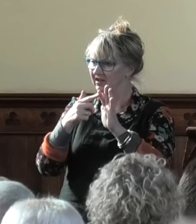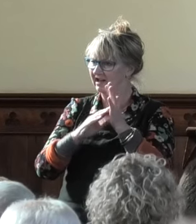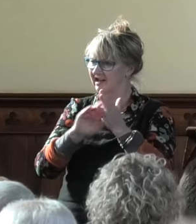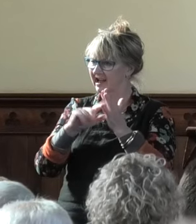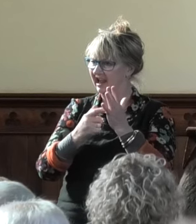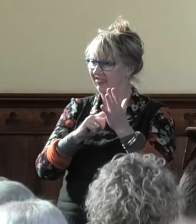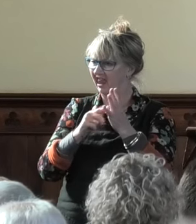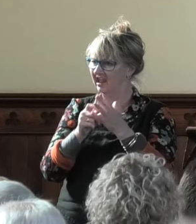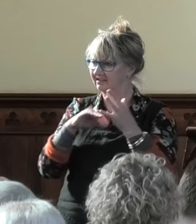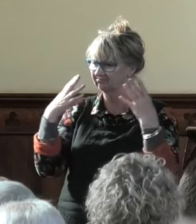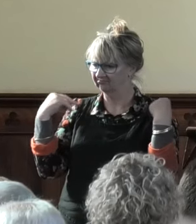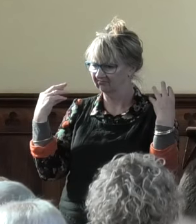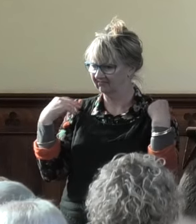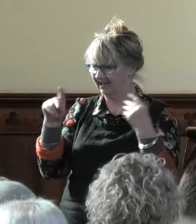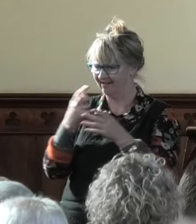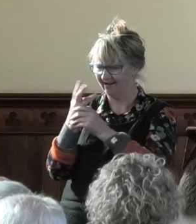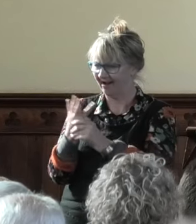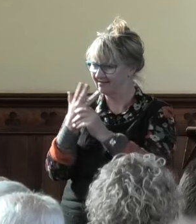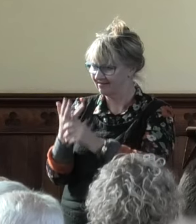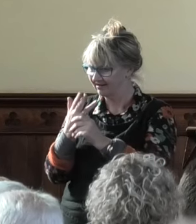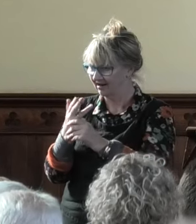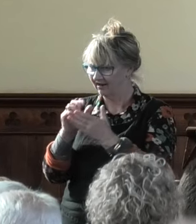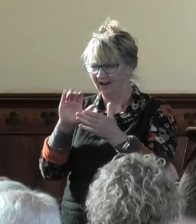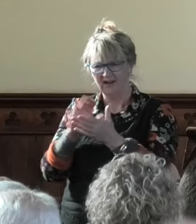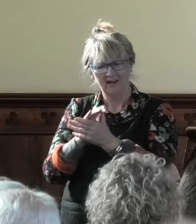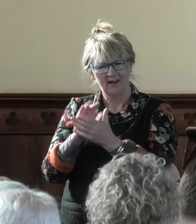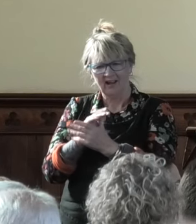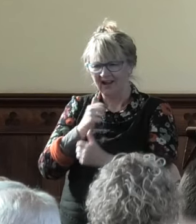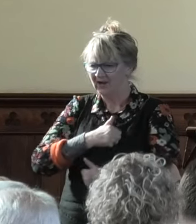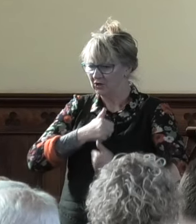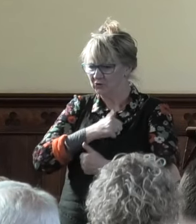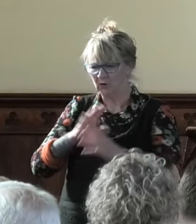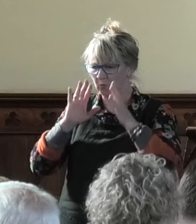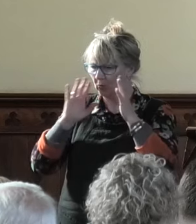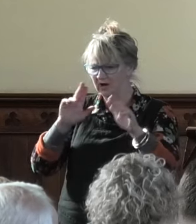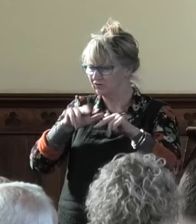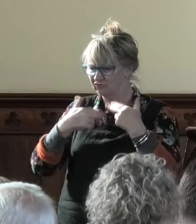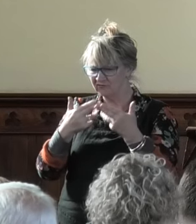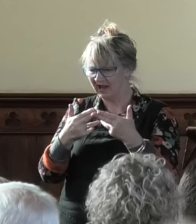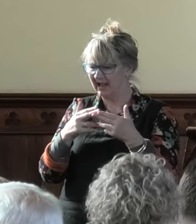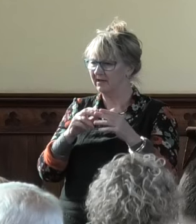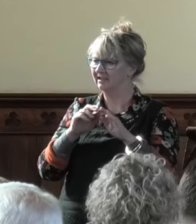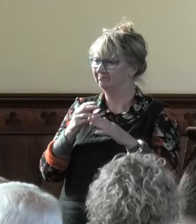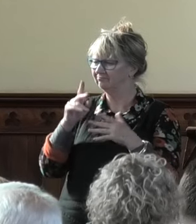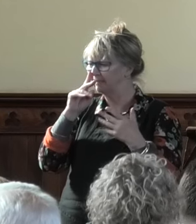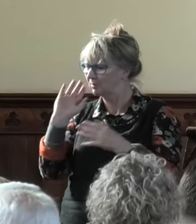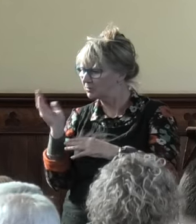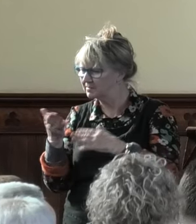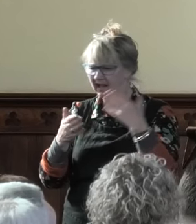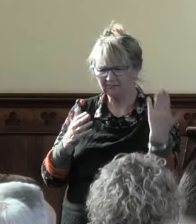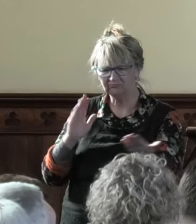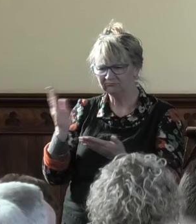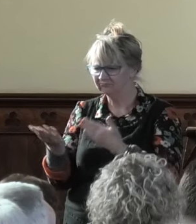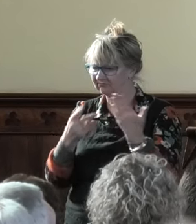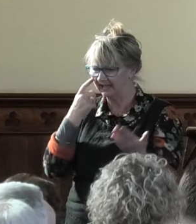in 1999. They enjoyed great family hospitality and visited, among other places, Minnetsra,